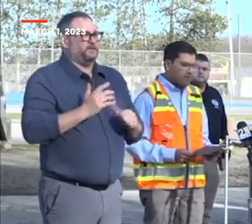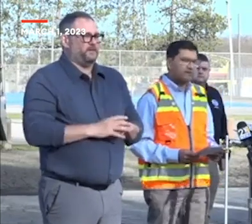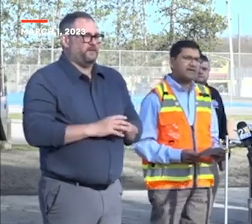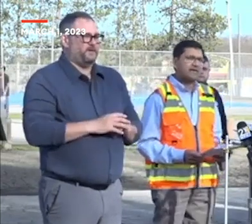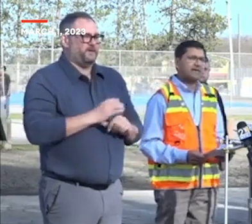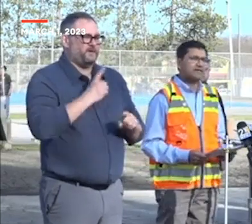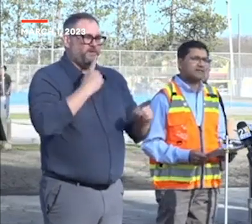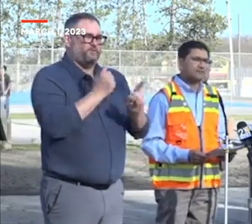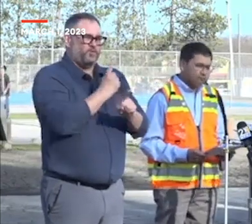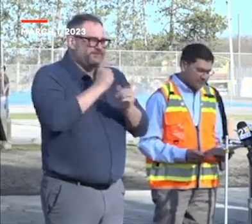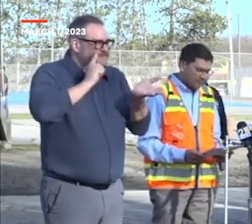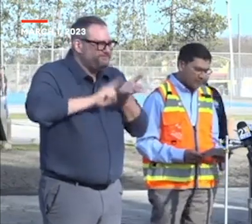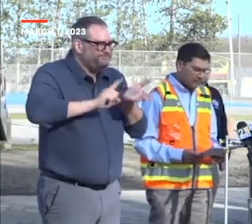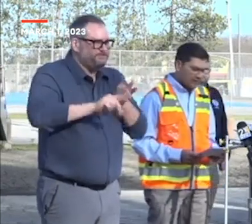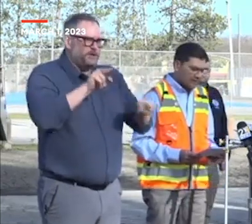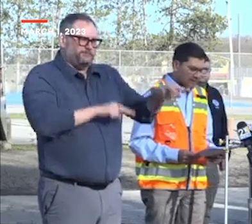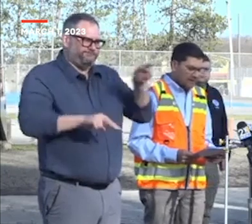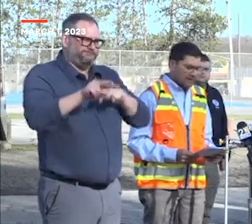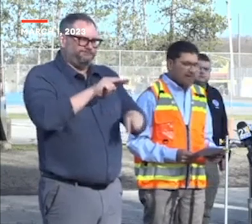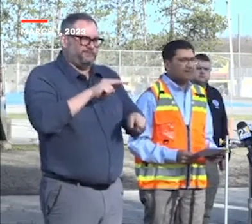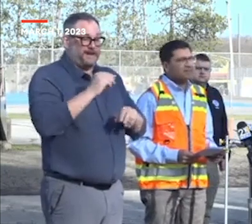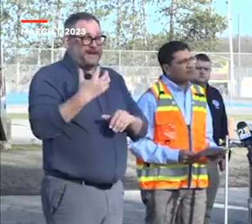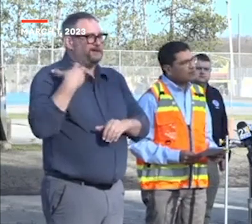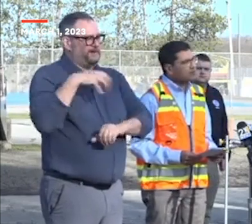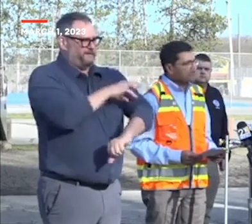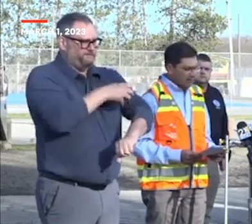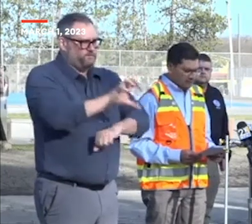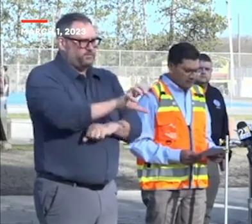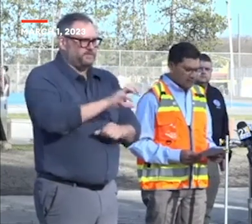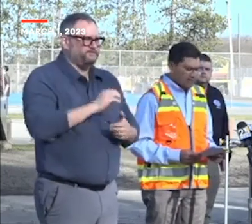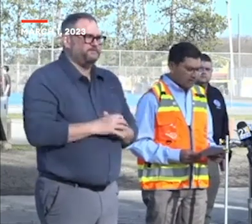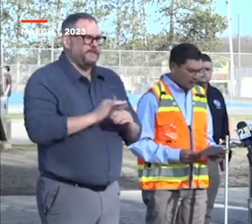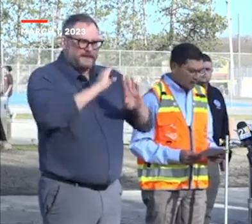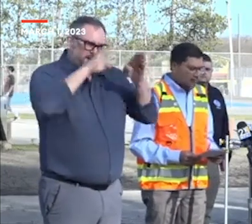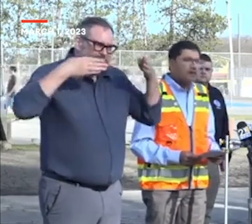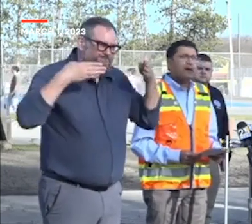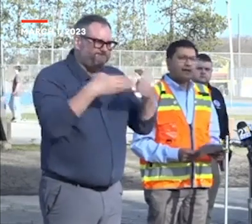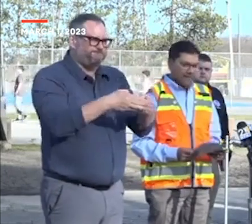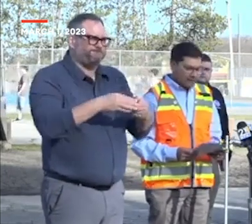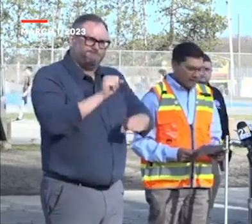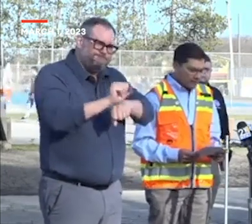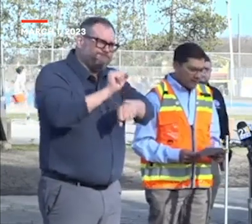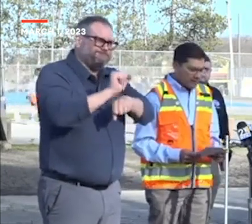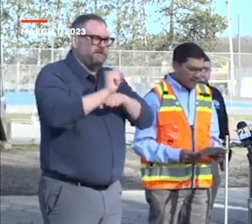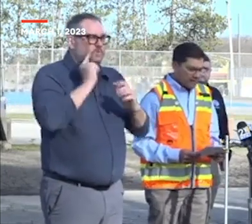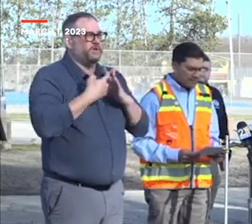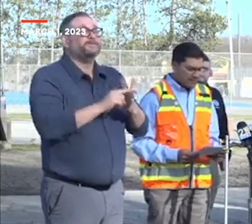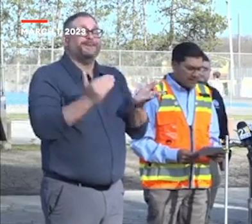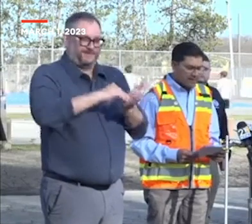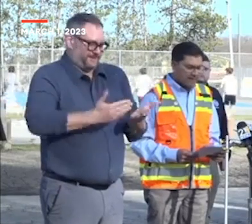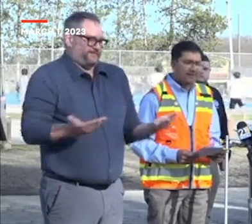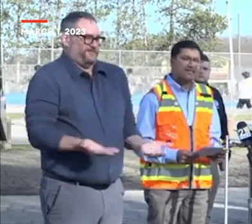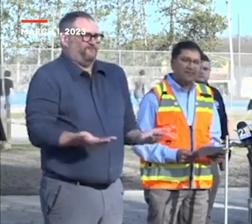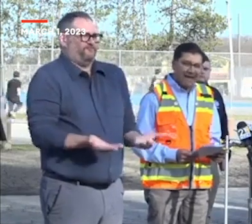inspection, oversight, and enforcement programs. And this focused effort will start, again, here in East